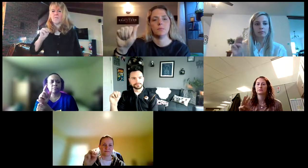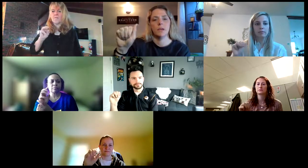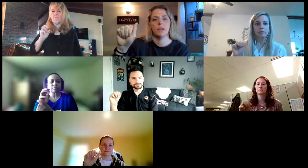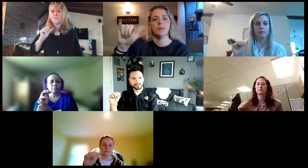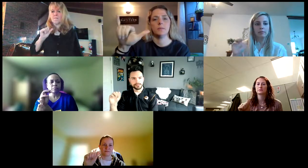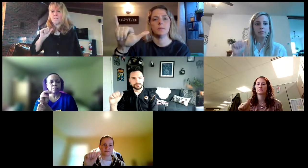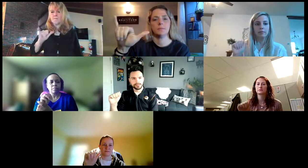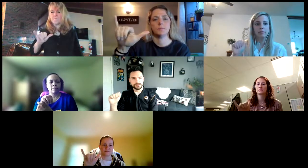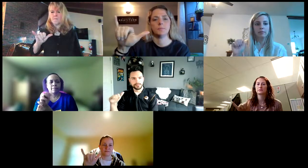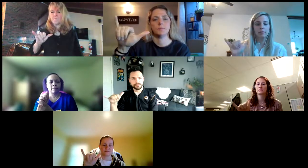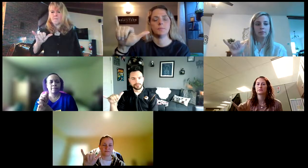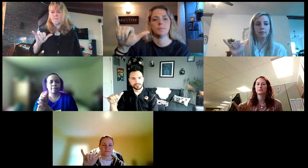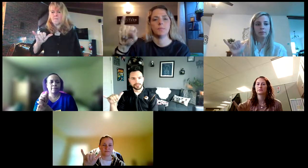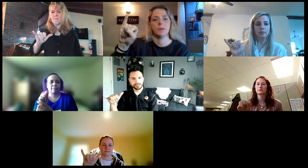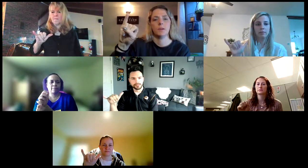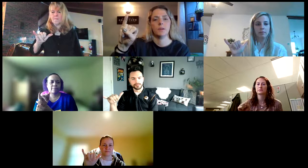May,